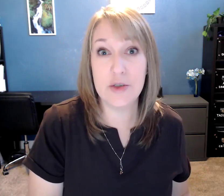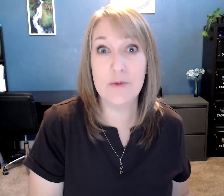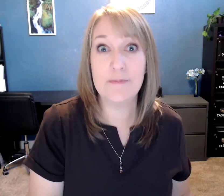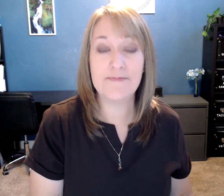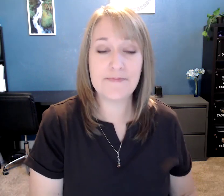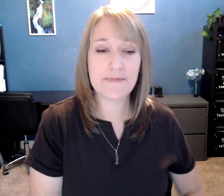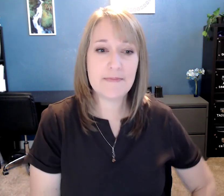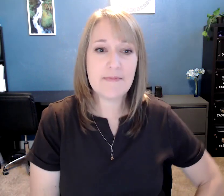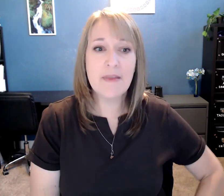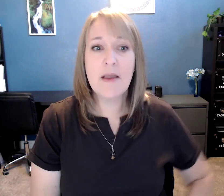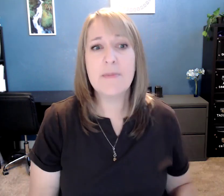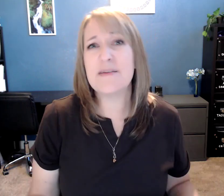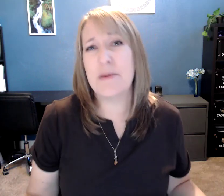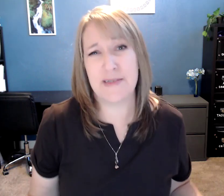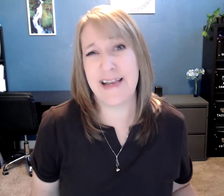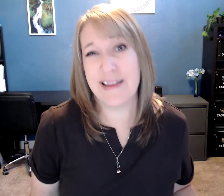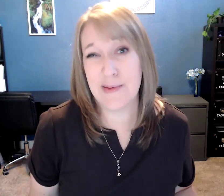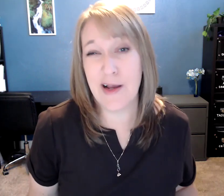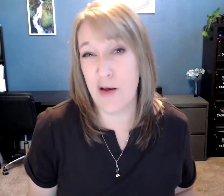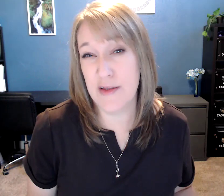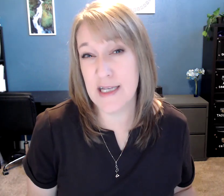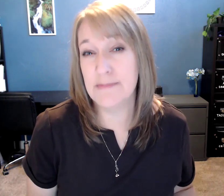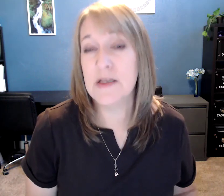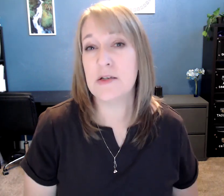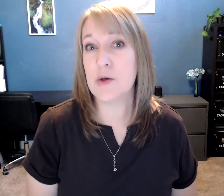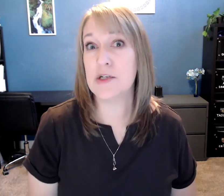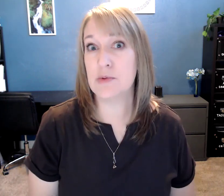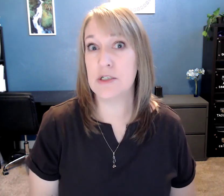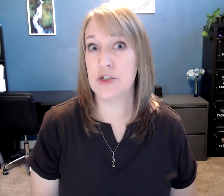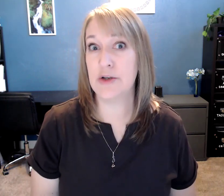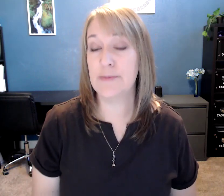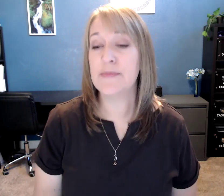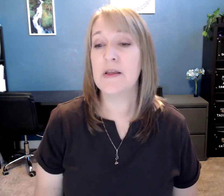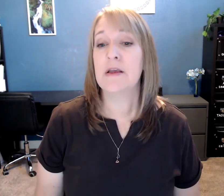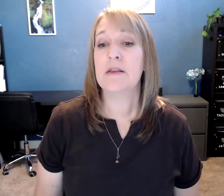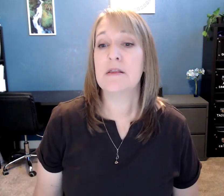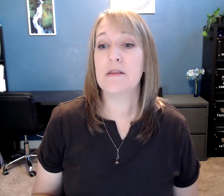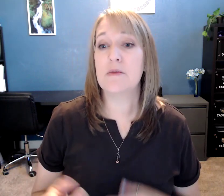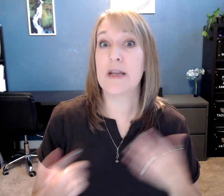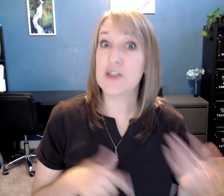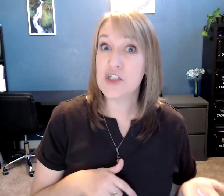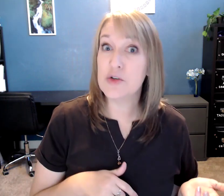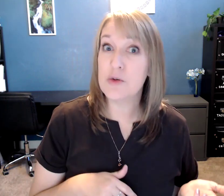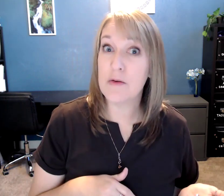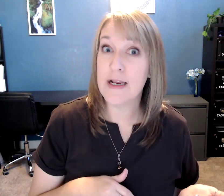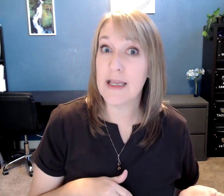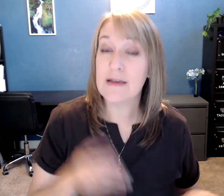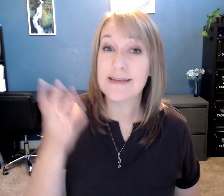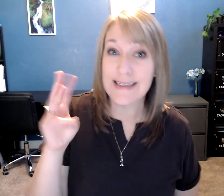1892. But some people sign it this way all the time. So I just want to show you. What I just showed you already,